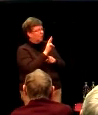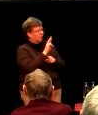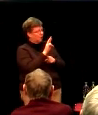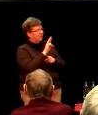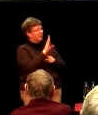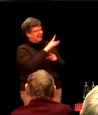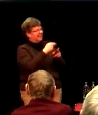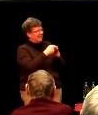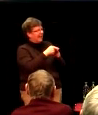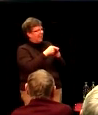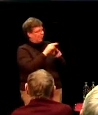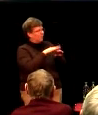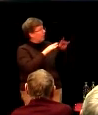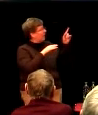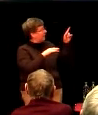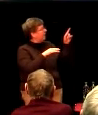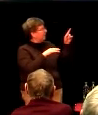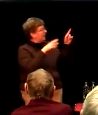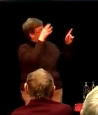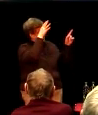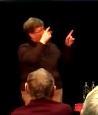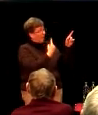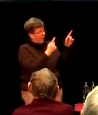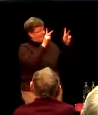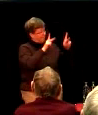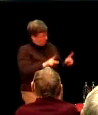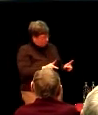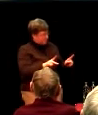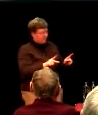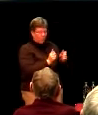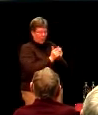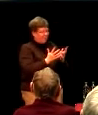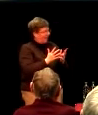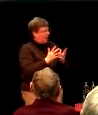up, not being in an aircraft of some kind.